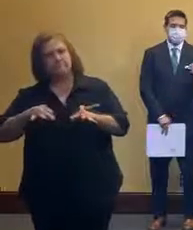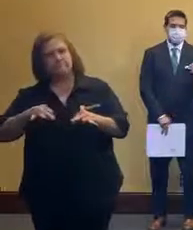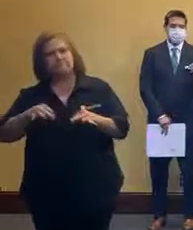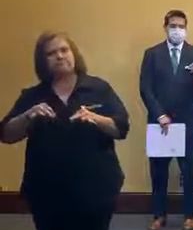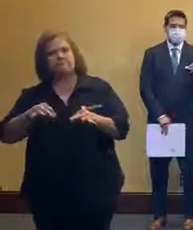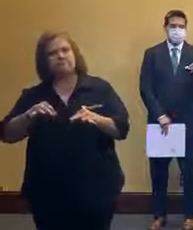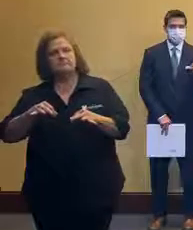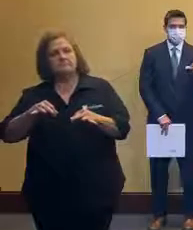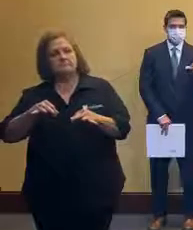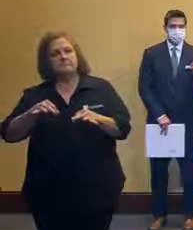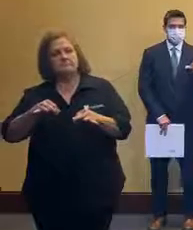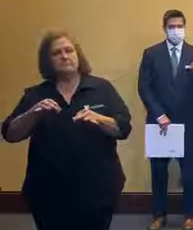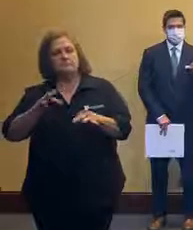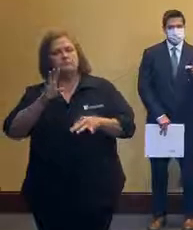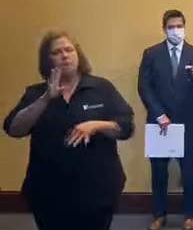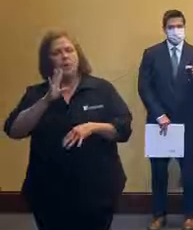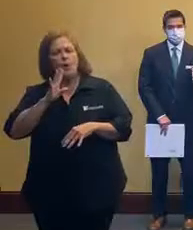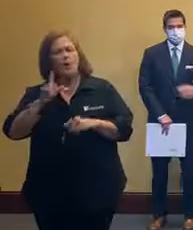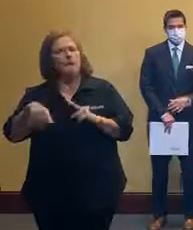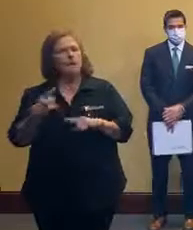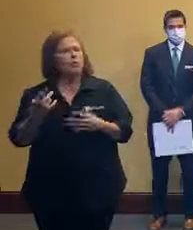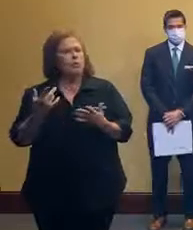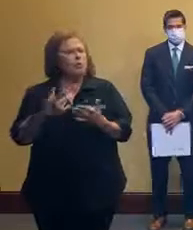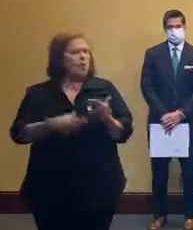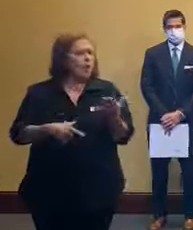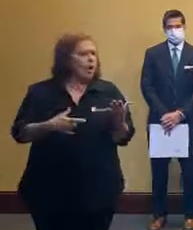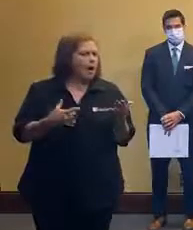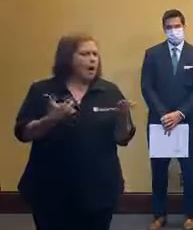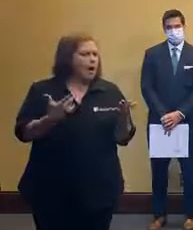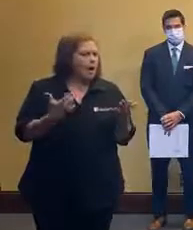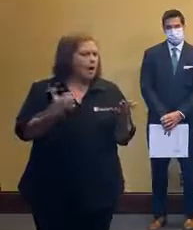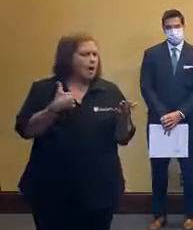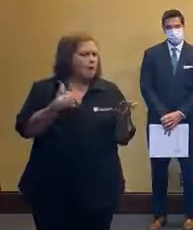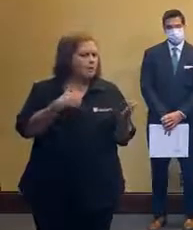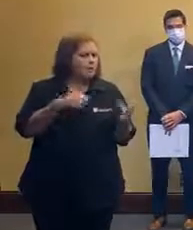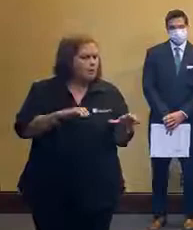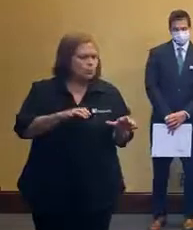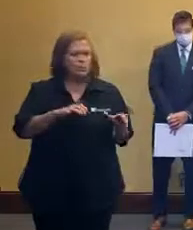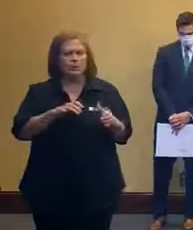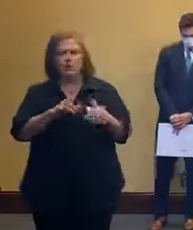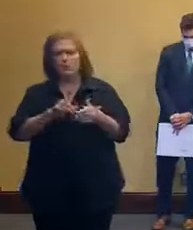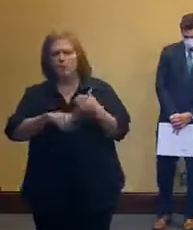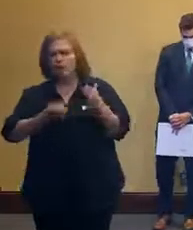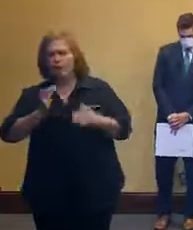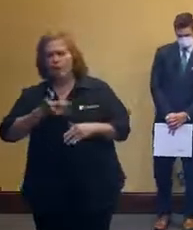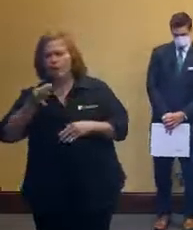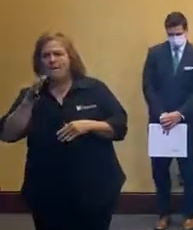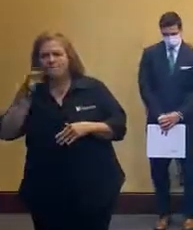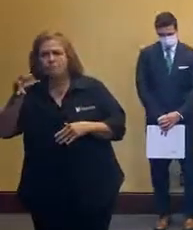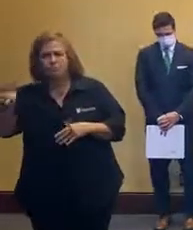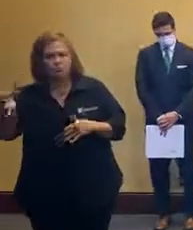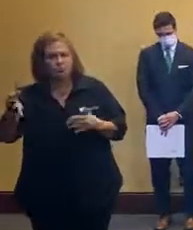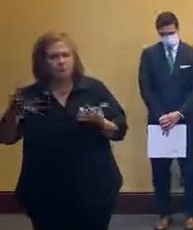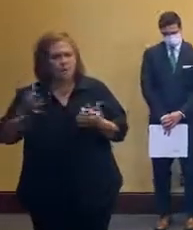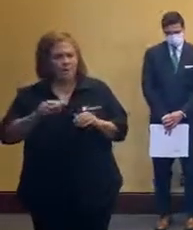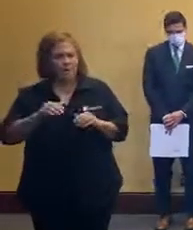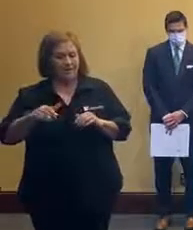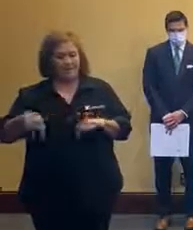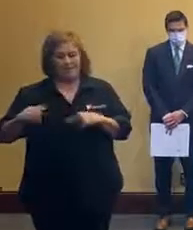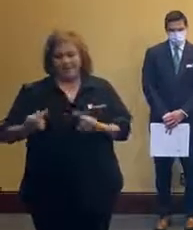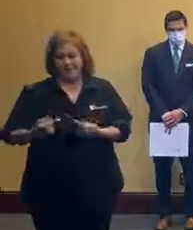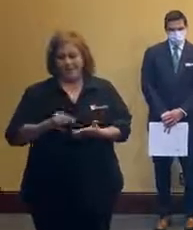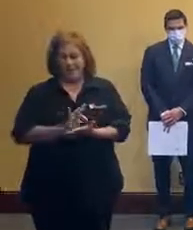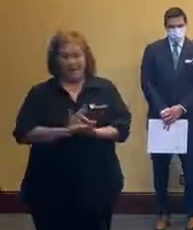presentation that kind of speaks to where we've been and where we're going, but how we have utilized over 8